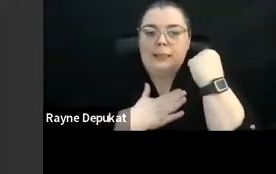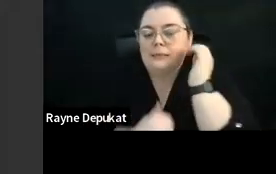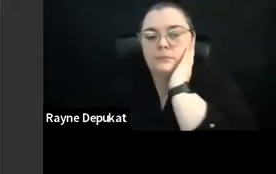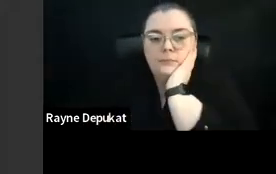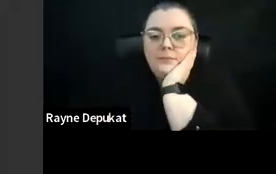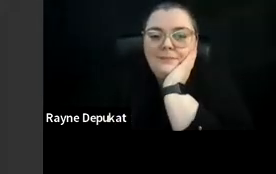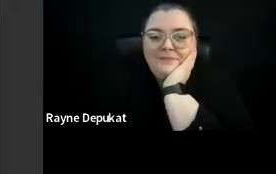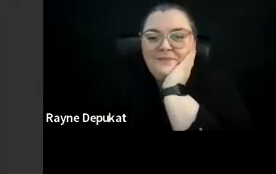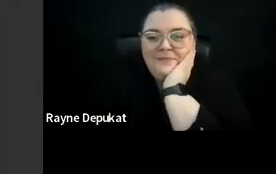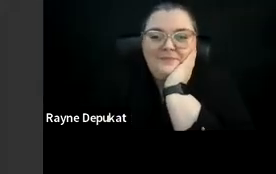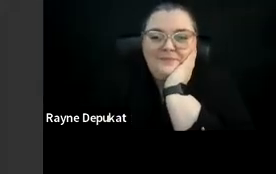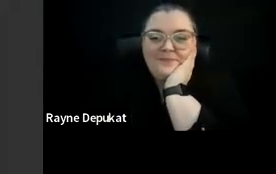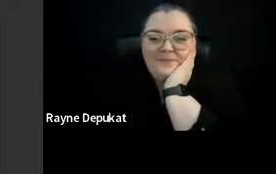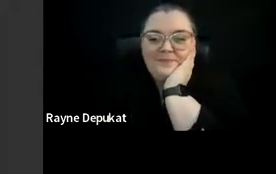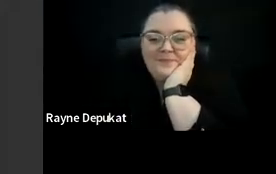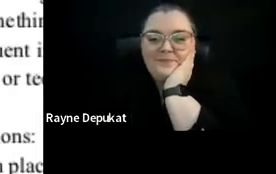If you could scroll up, please, Lindsay.